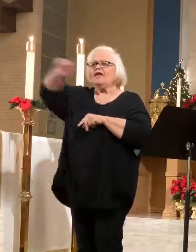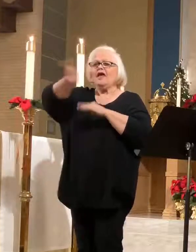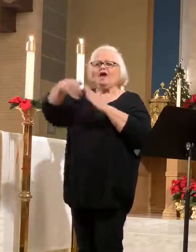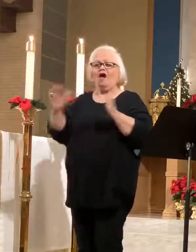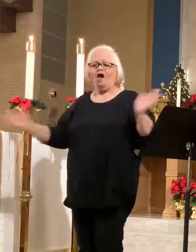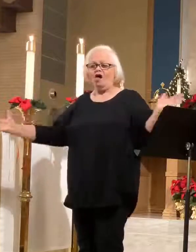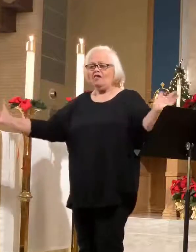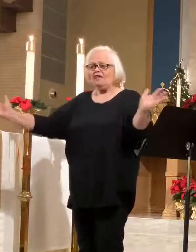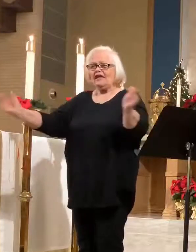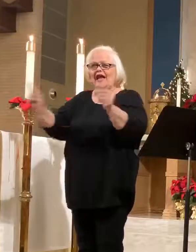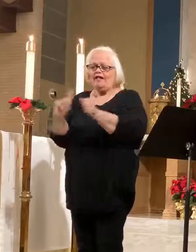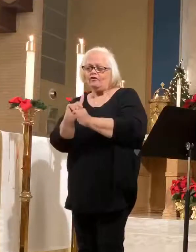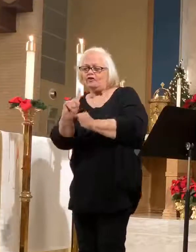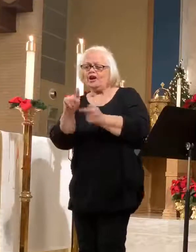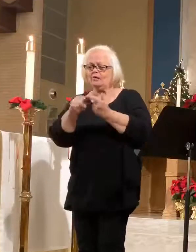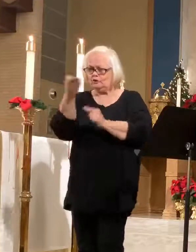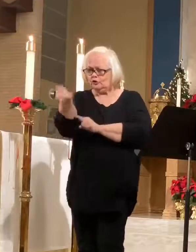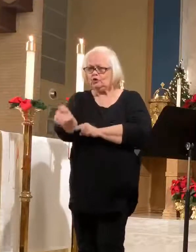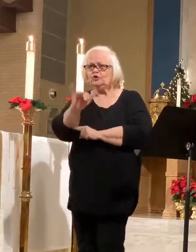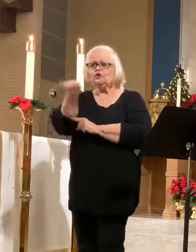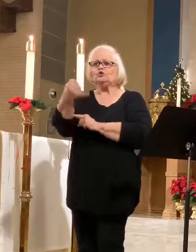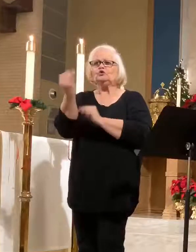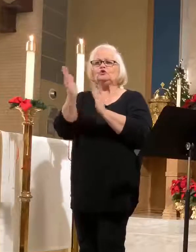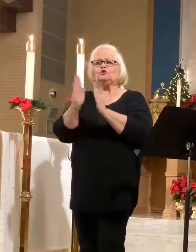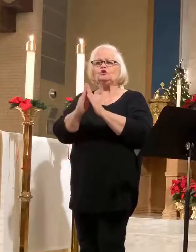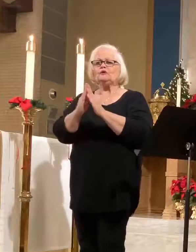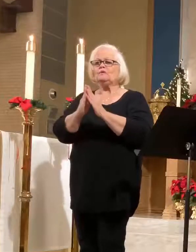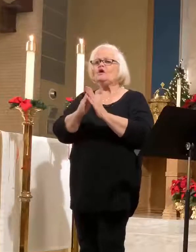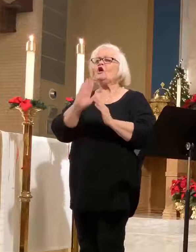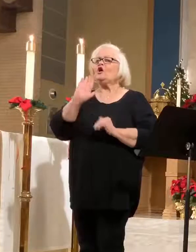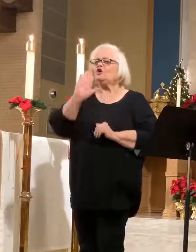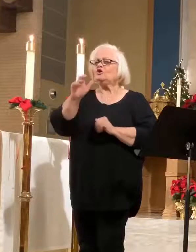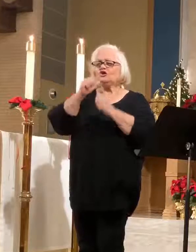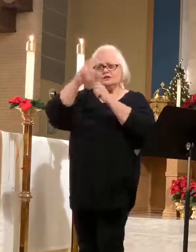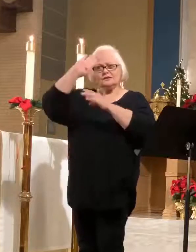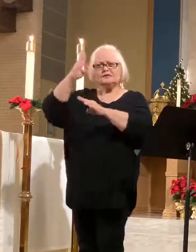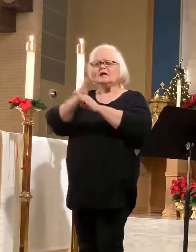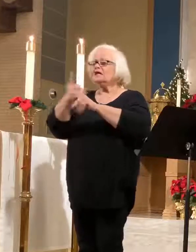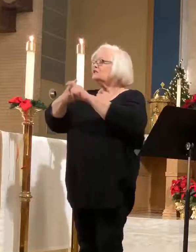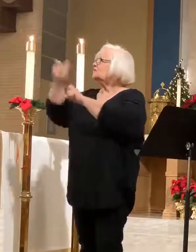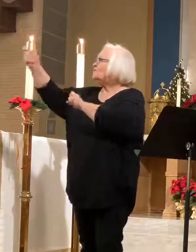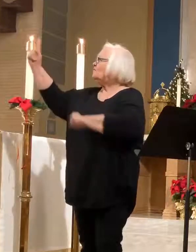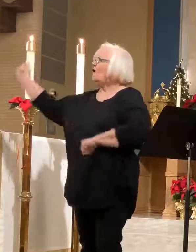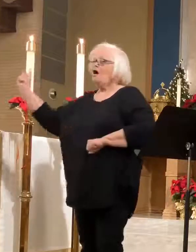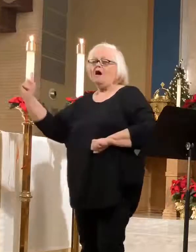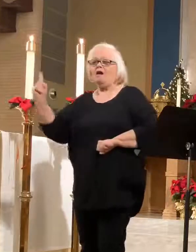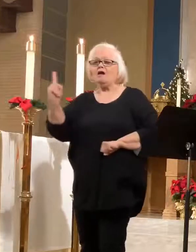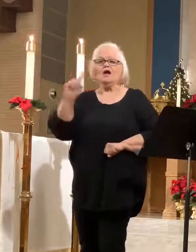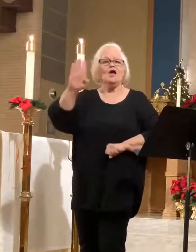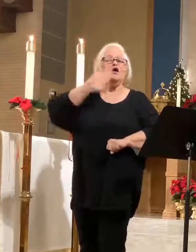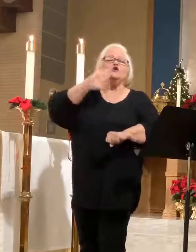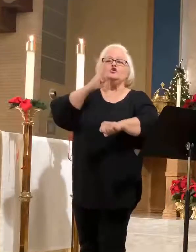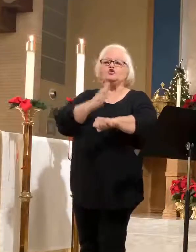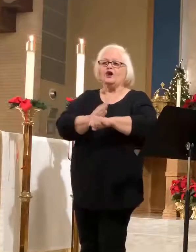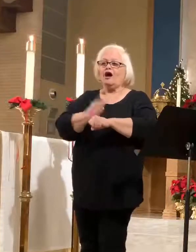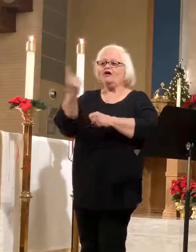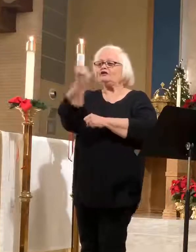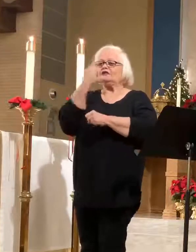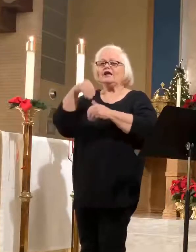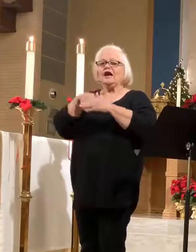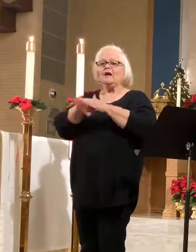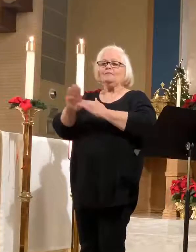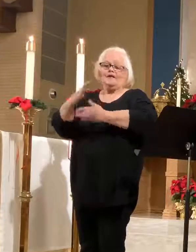to you. Your sons come from afar, and your daughters in the arms of